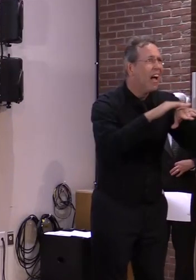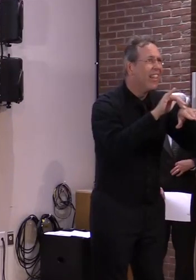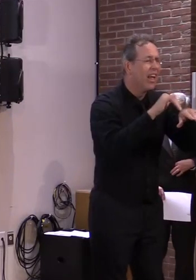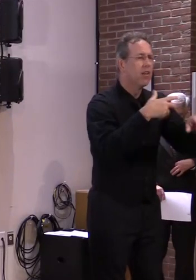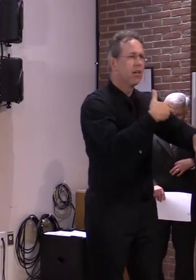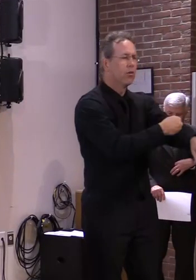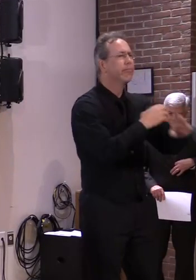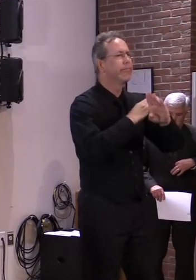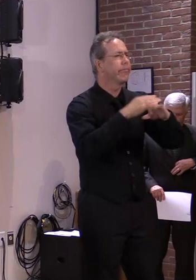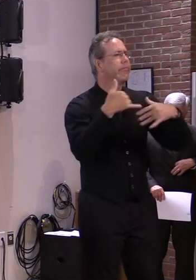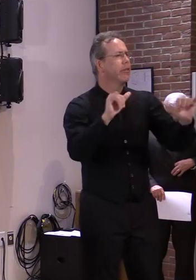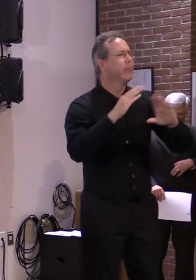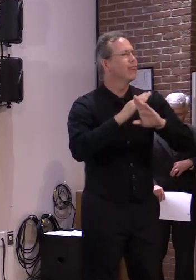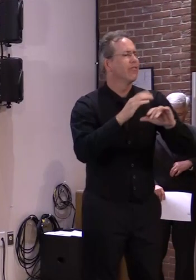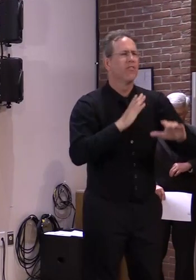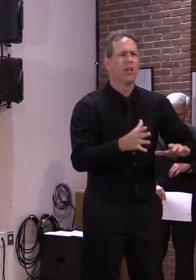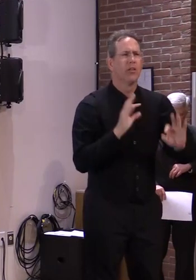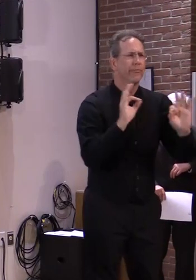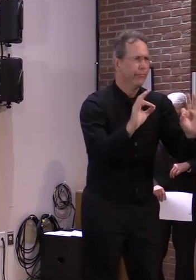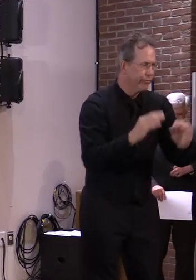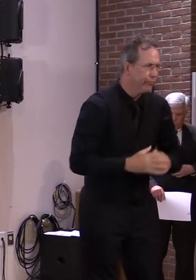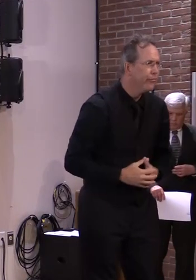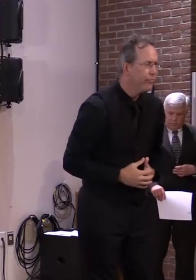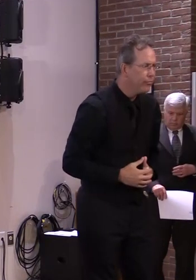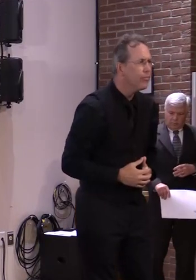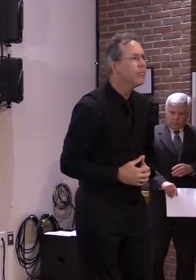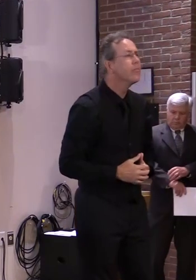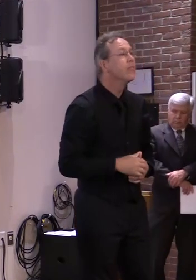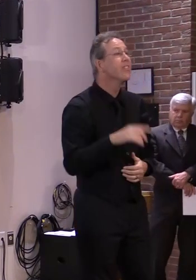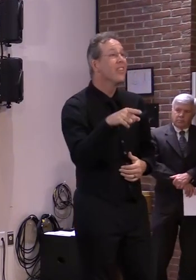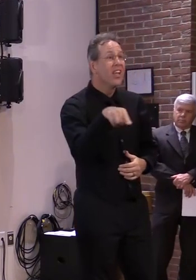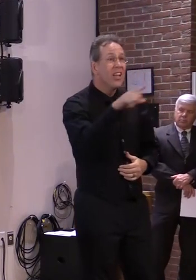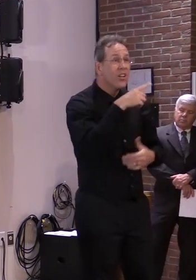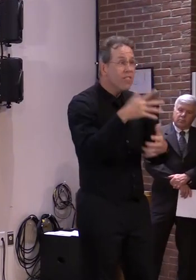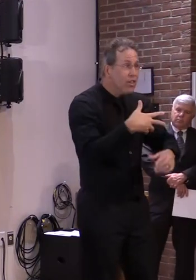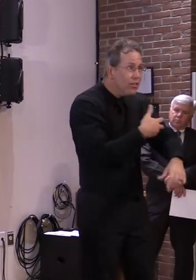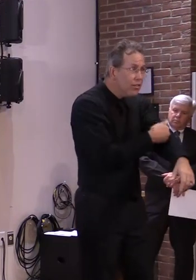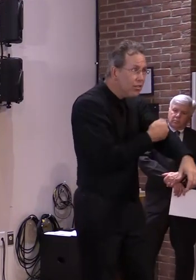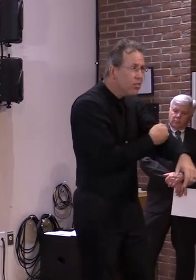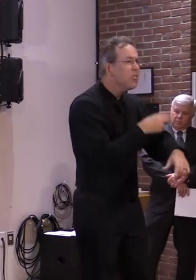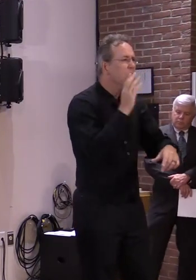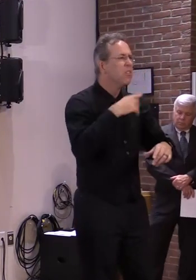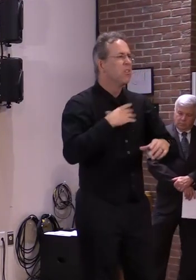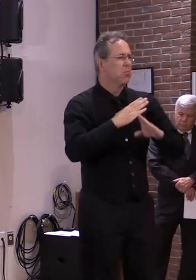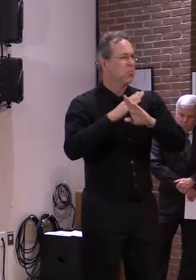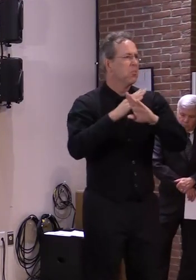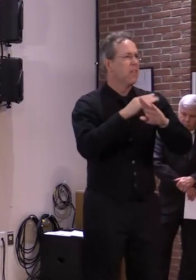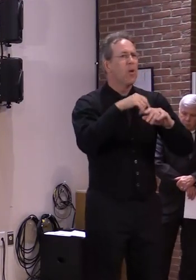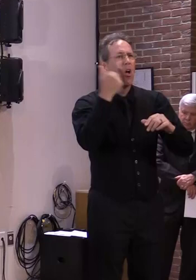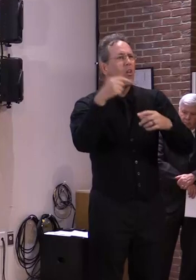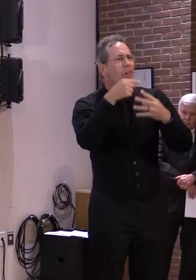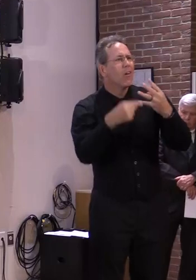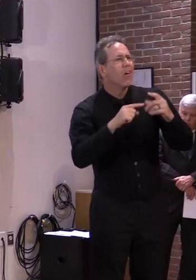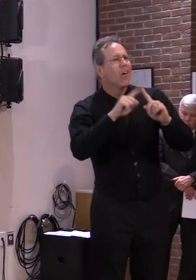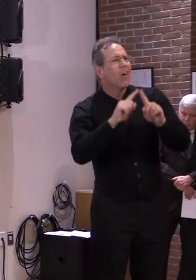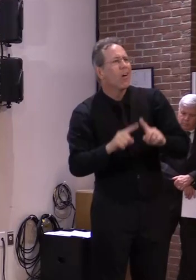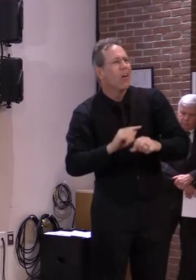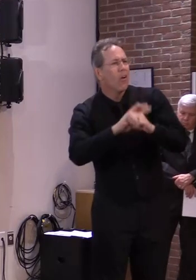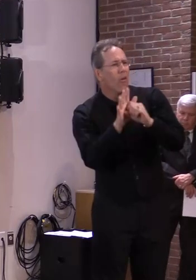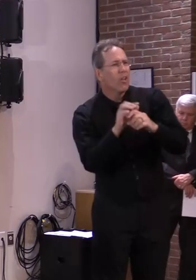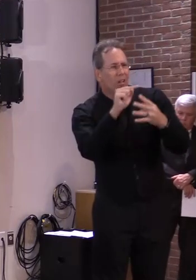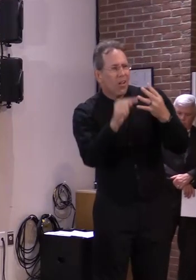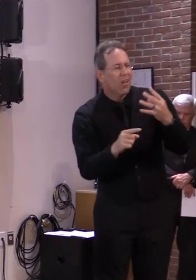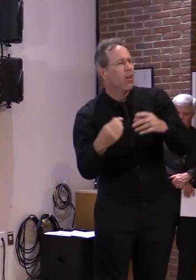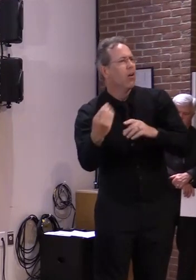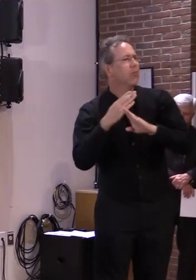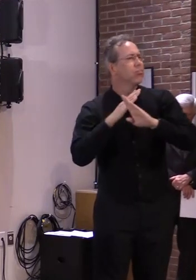vaccinated, you're likely protected against the variants we've seen so far. You can do all the things you did before the pandemic